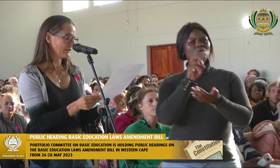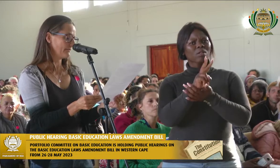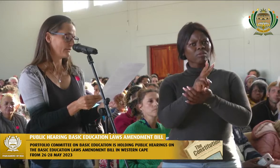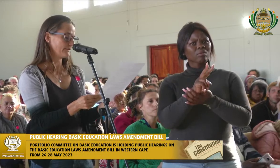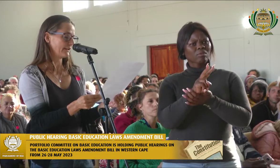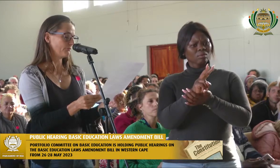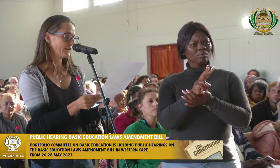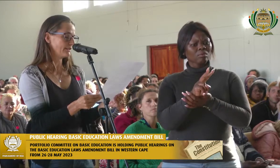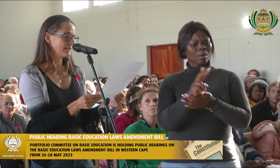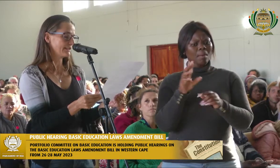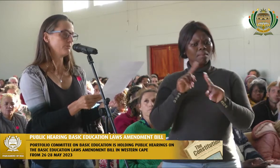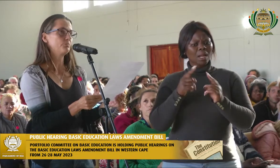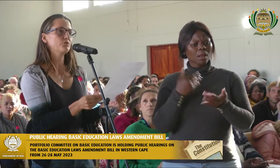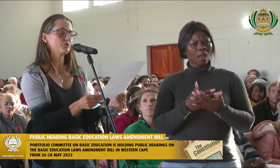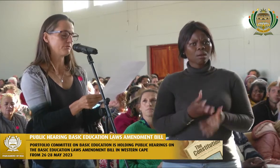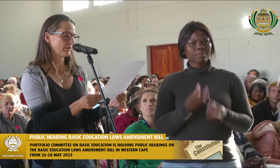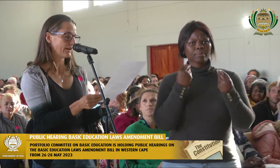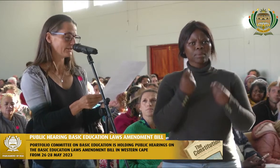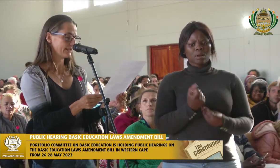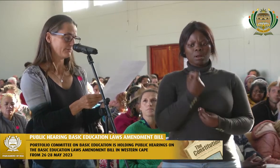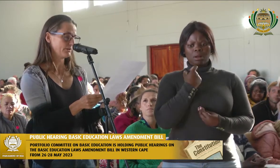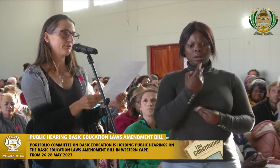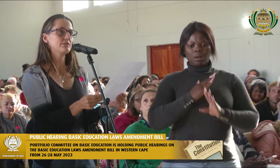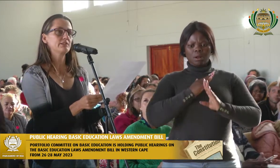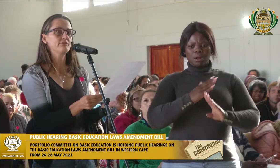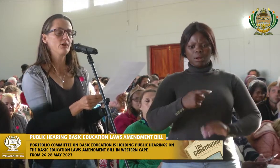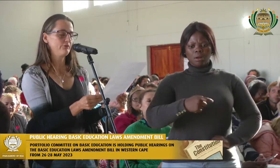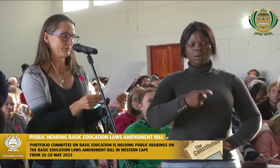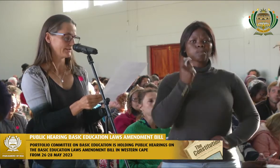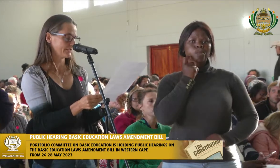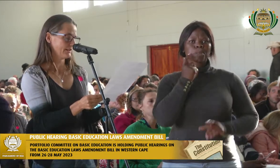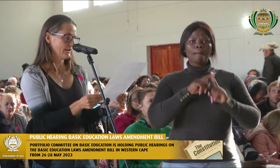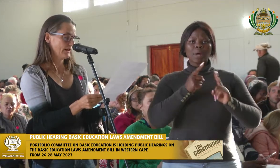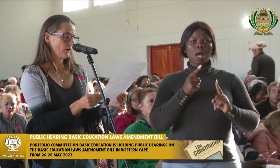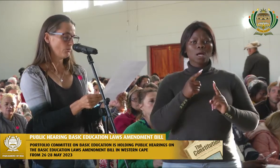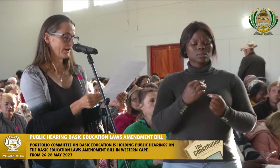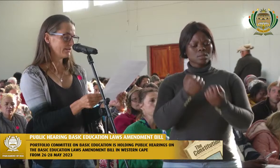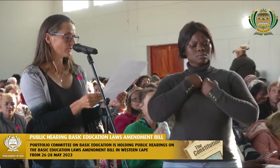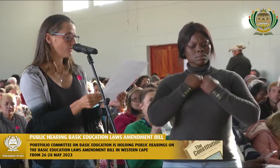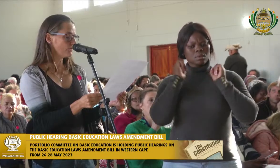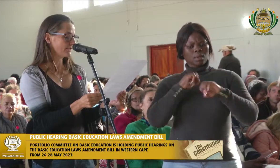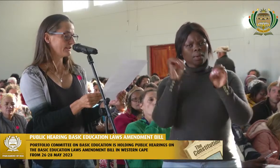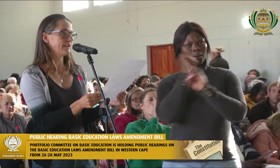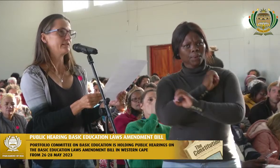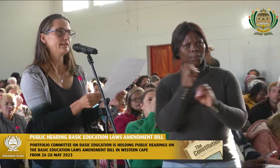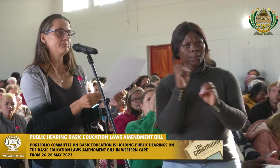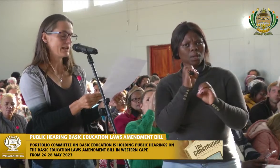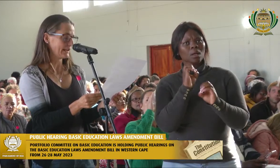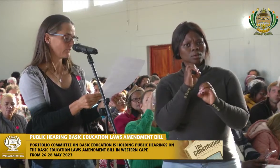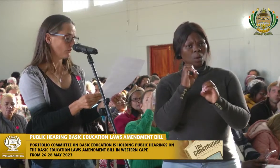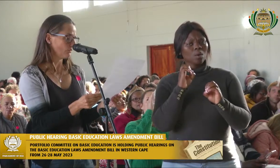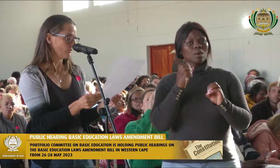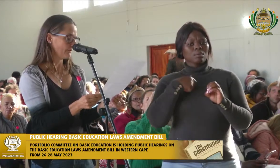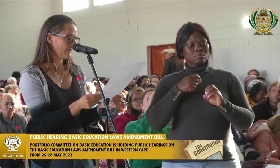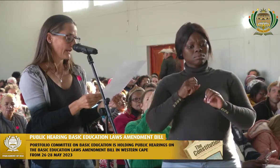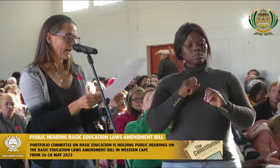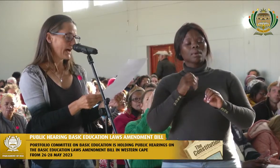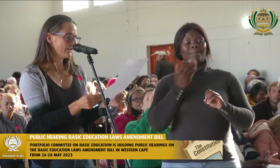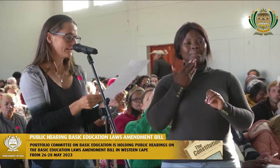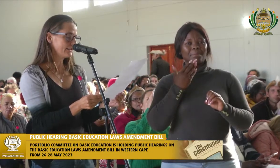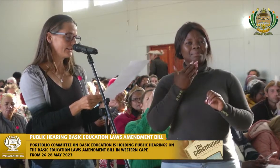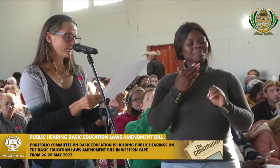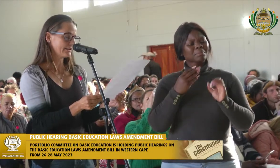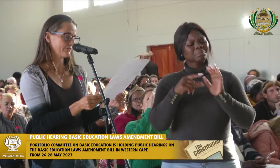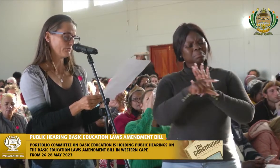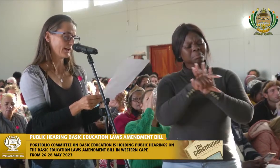receive contraceptives, have pregnancies and abortions without any parental involvement, awareness or consent, and make that law?